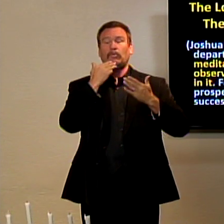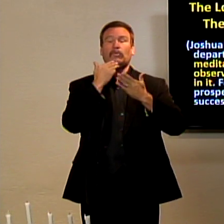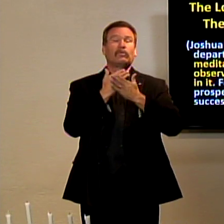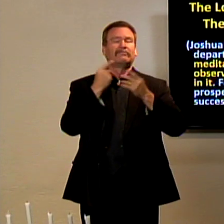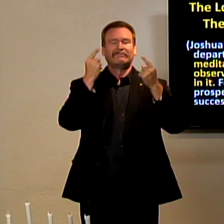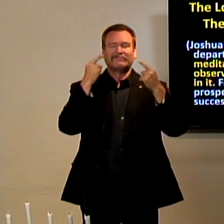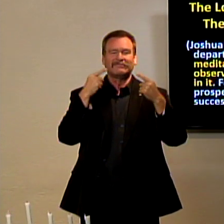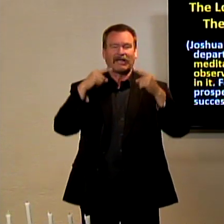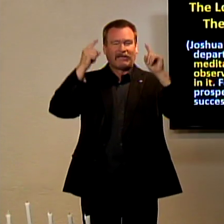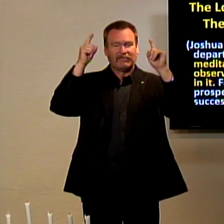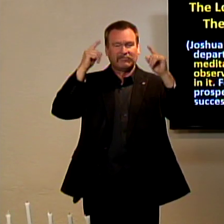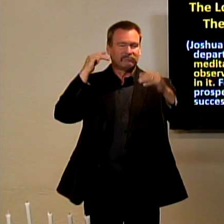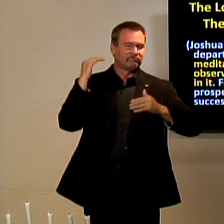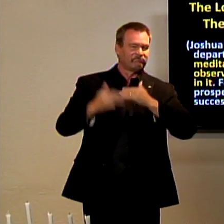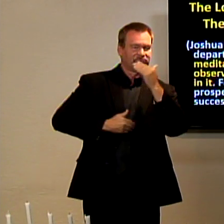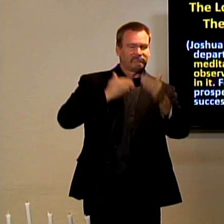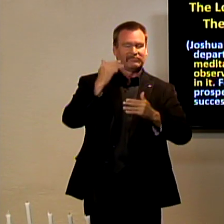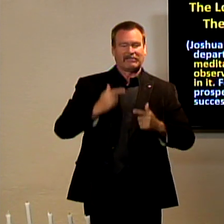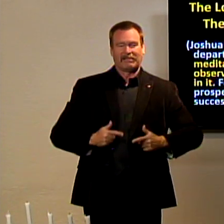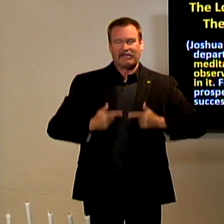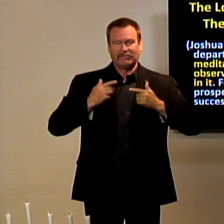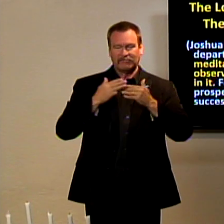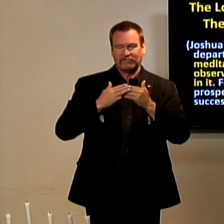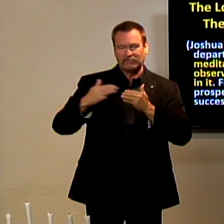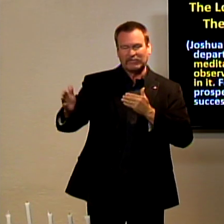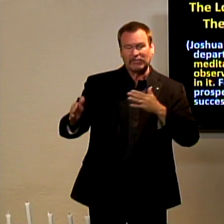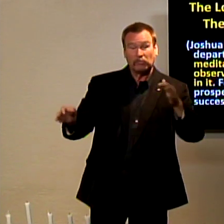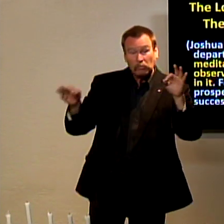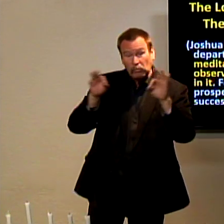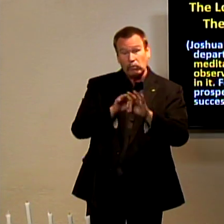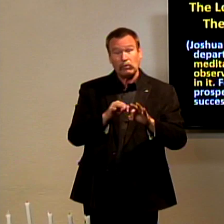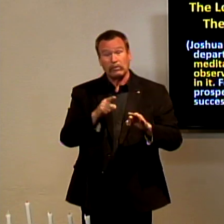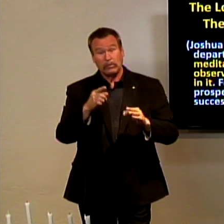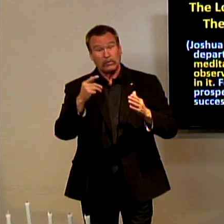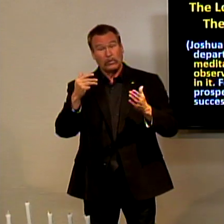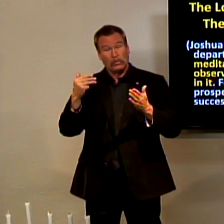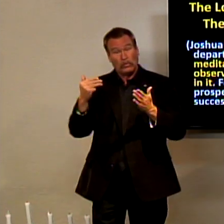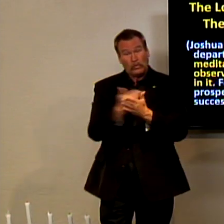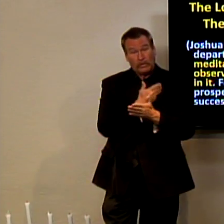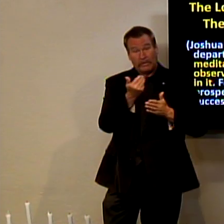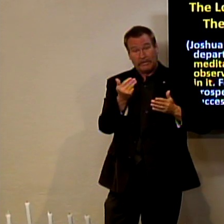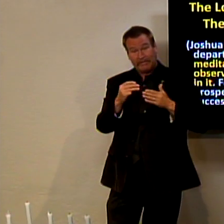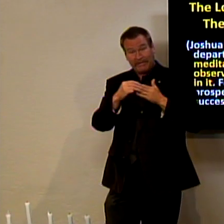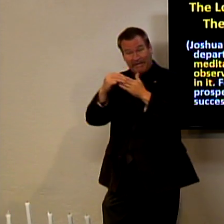and you will have good success. Your life will be successful.